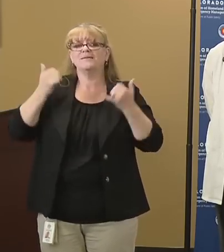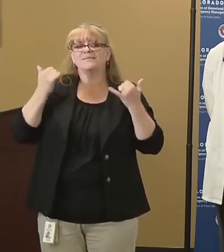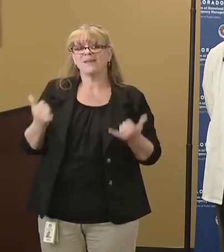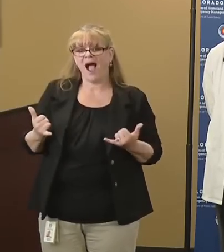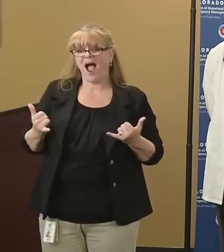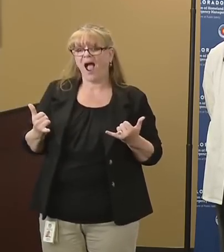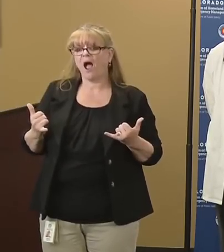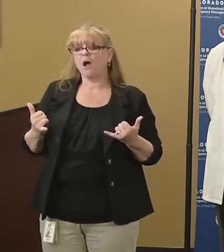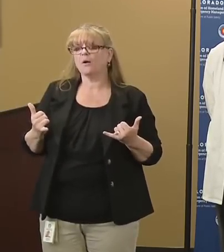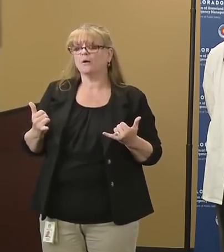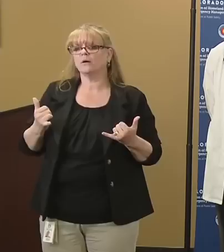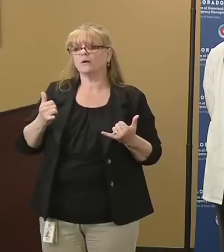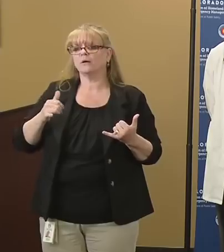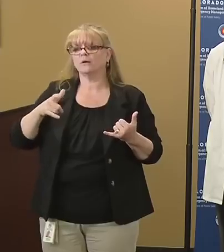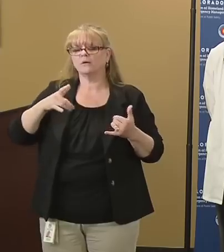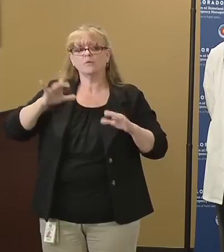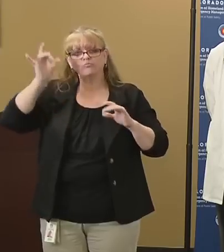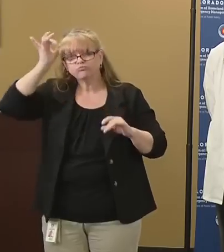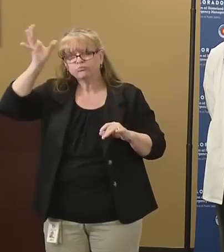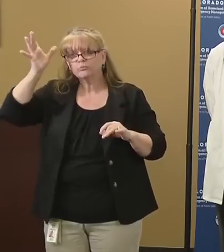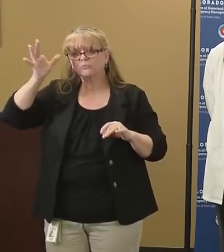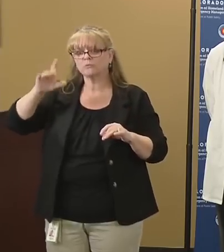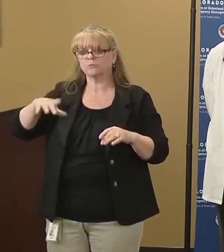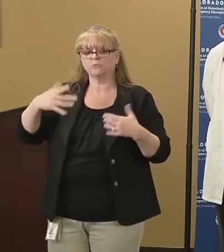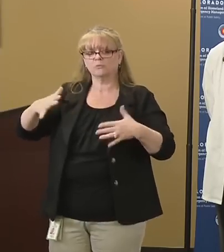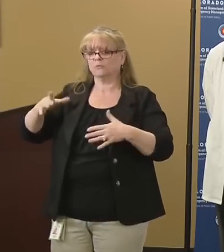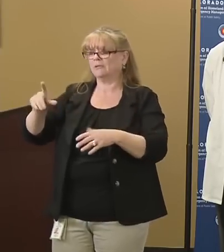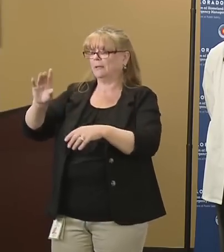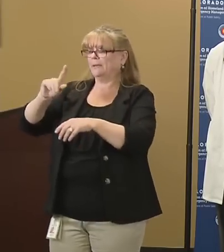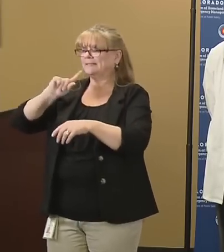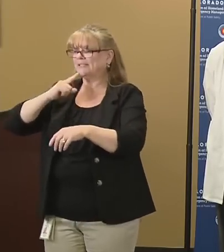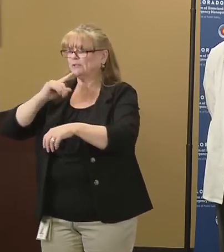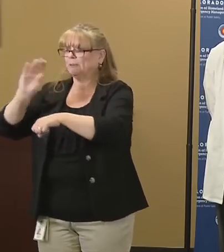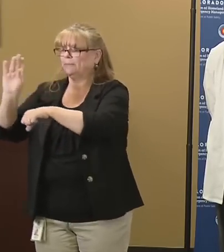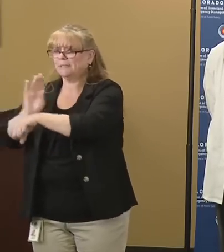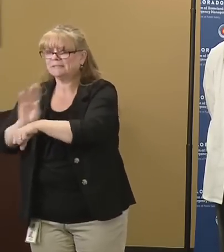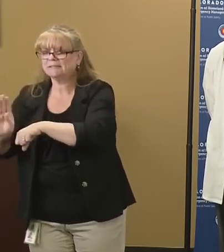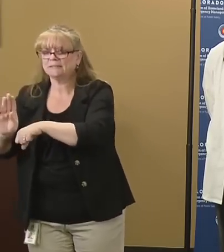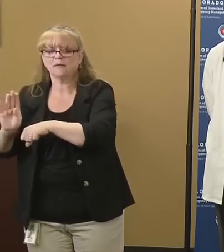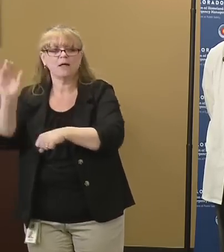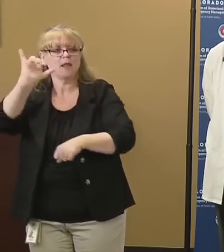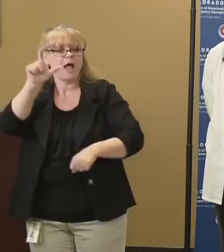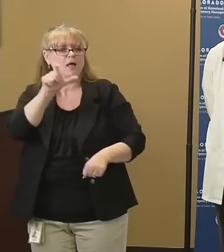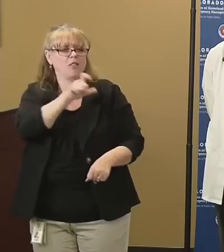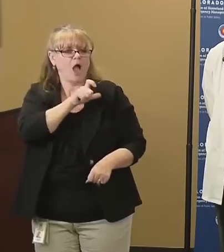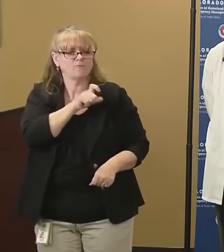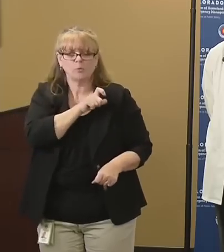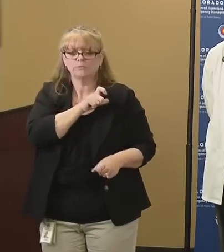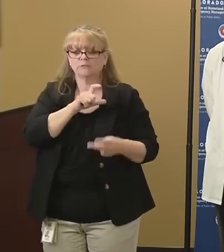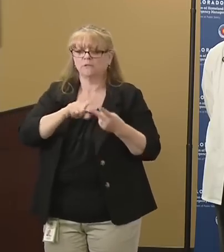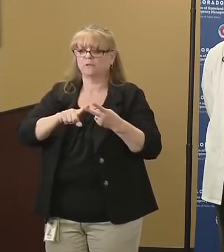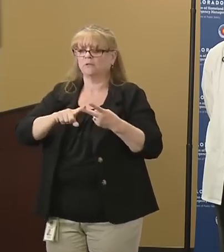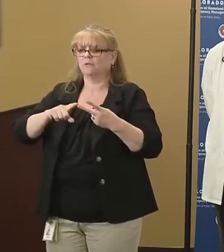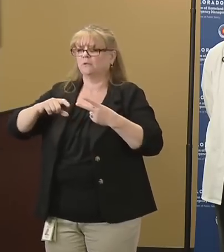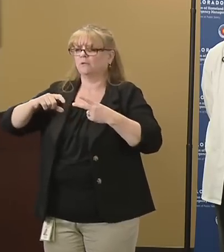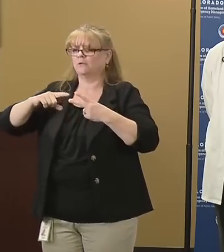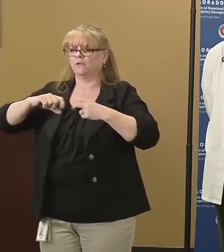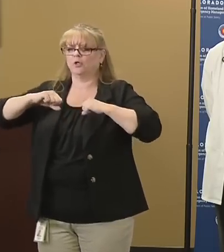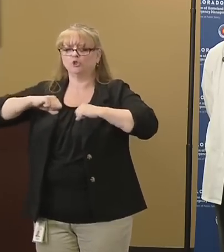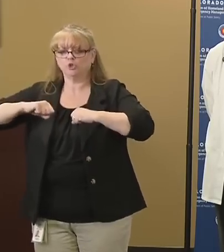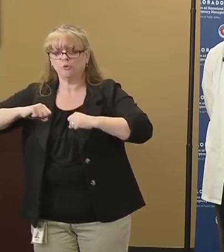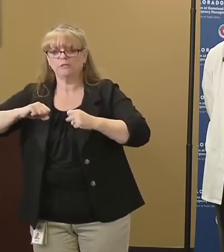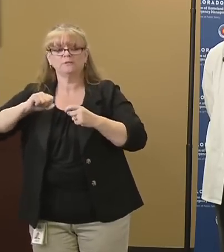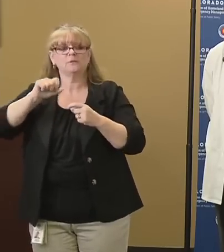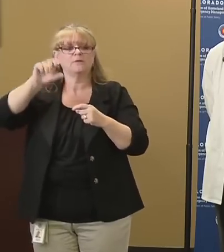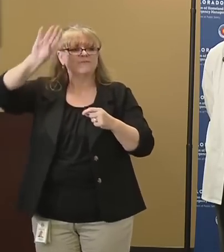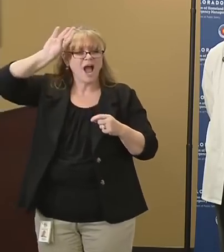industries in public safety and defense and law enforcement. It's so important that if you work in one of those sectors, and you still are going to work,